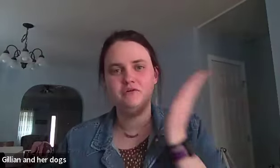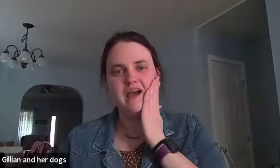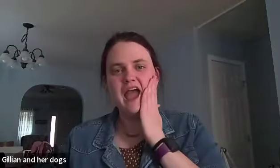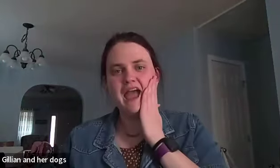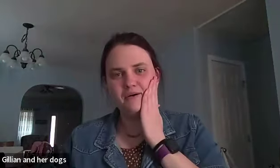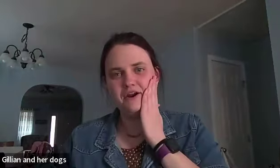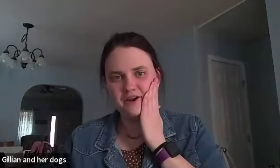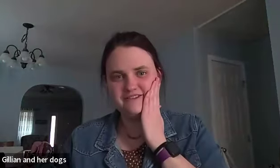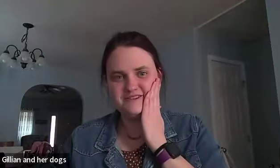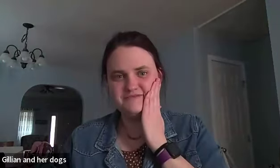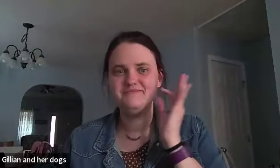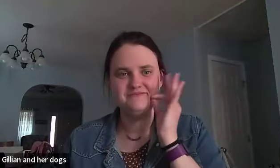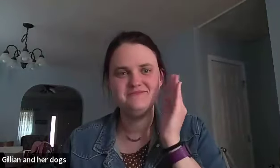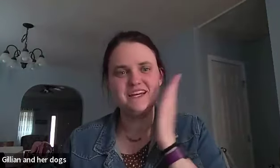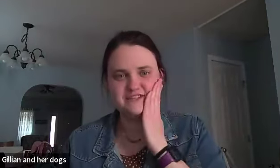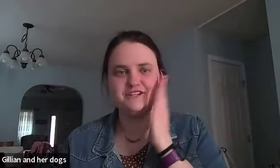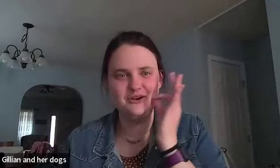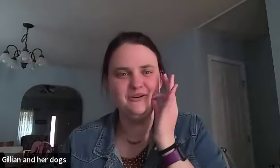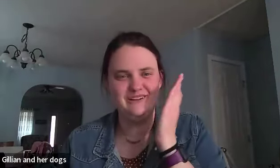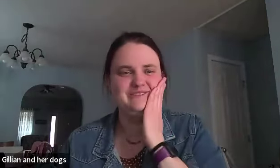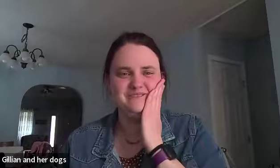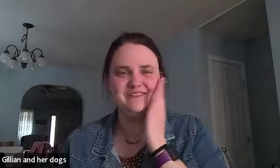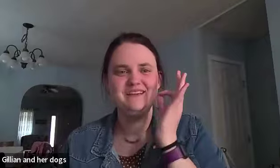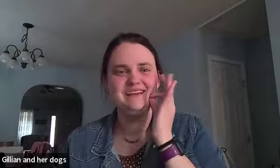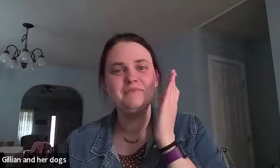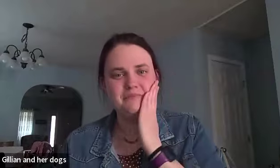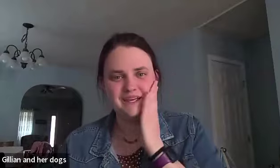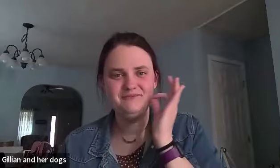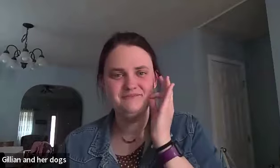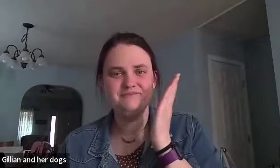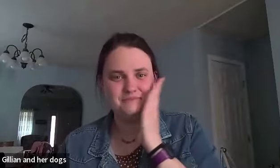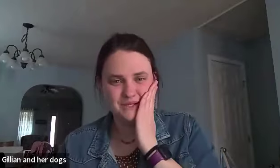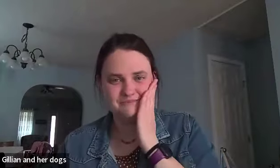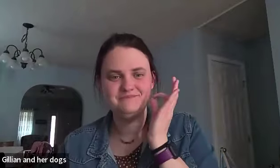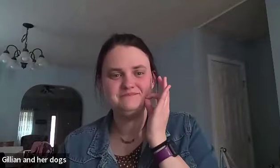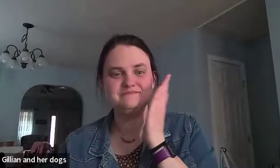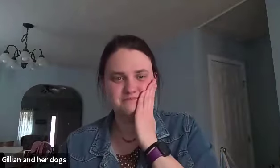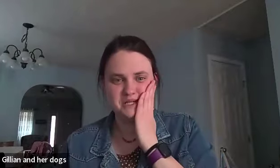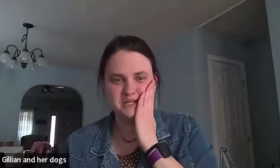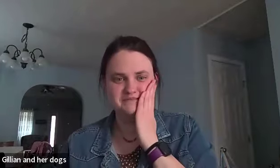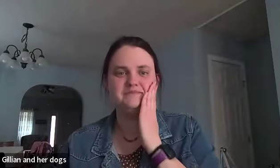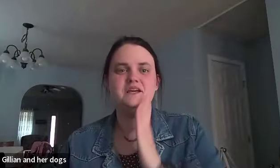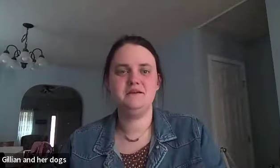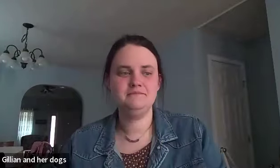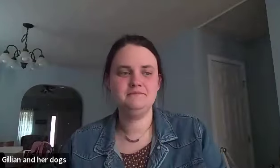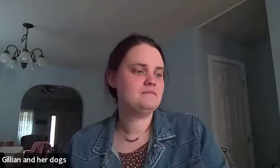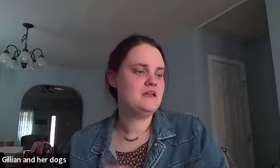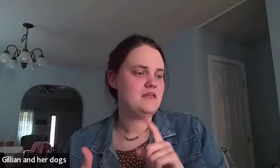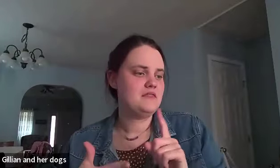you, ow, it hurts. That's the visual. B, B, B. Okay.